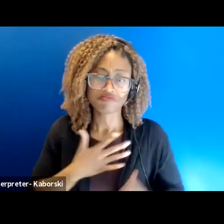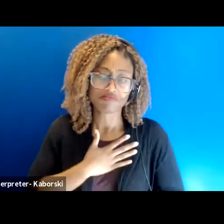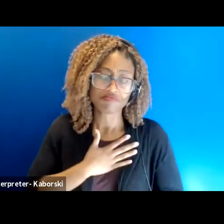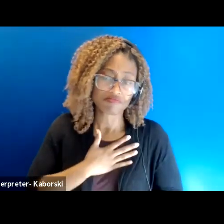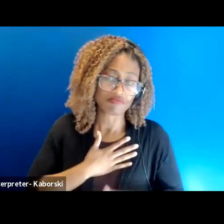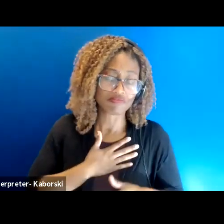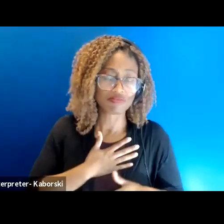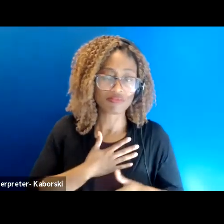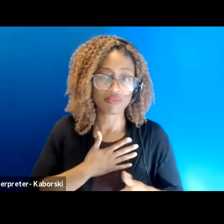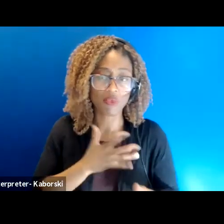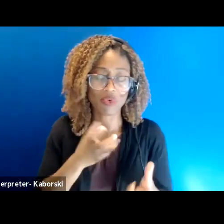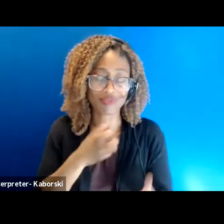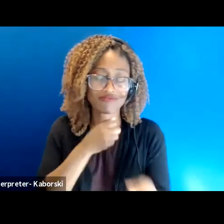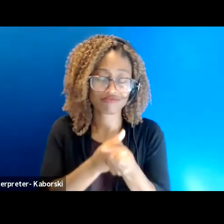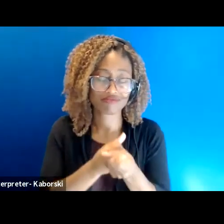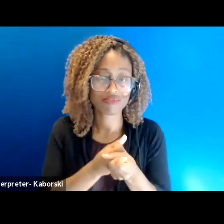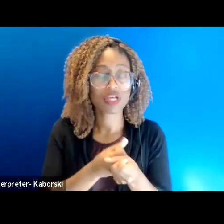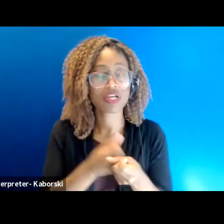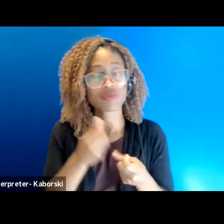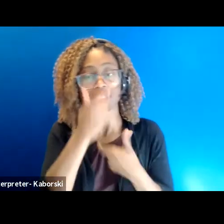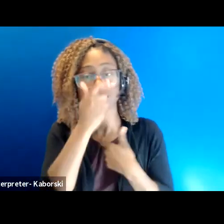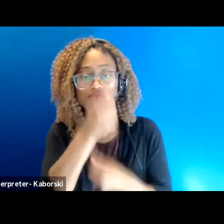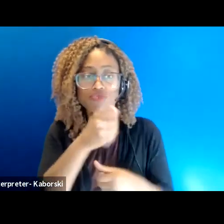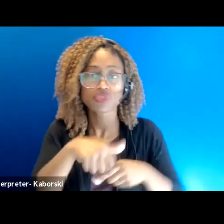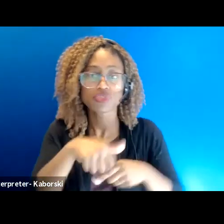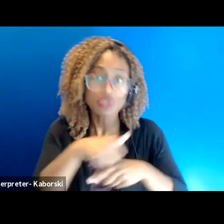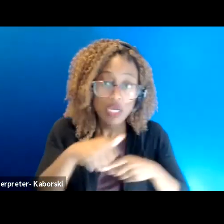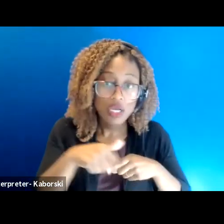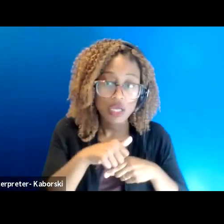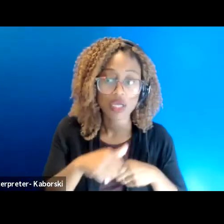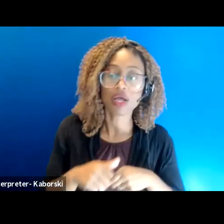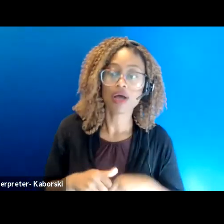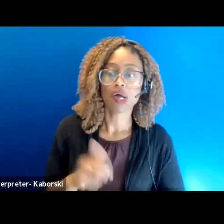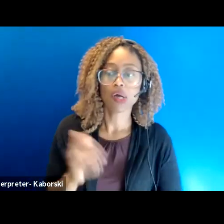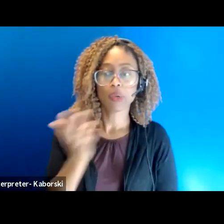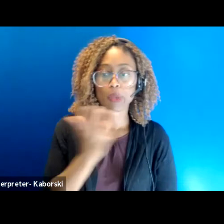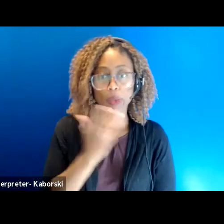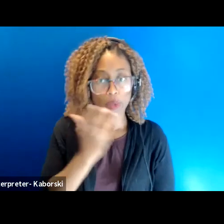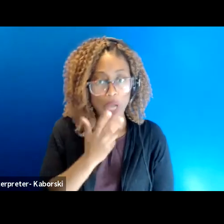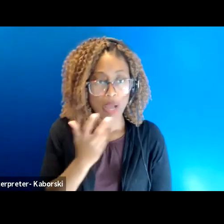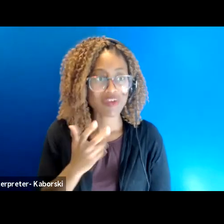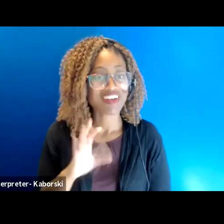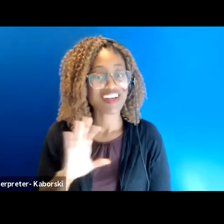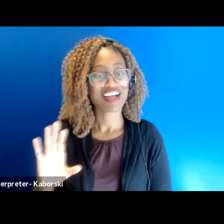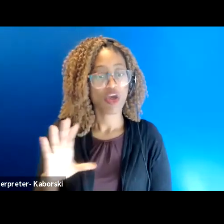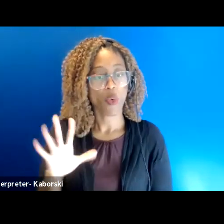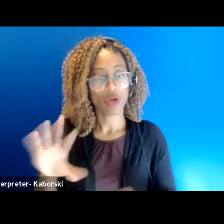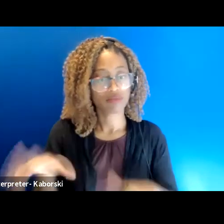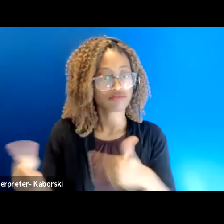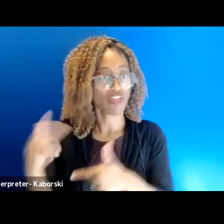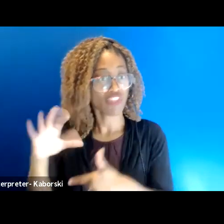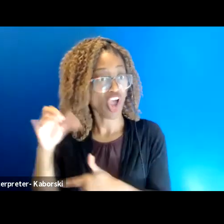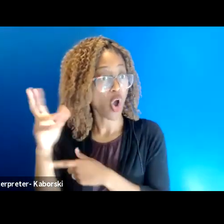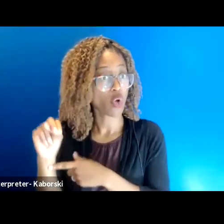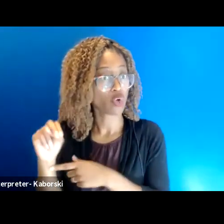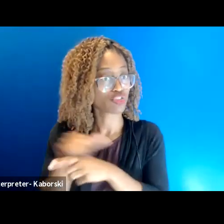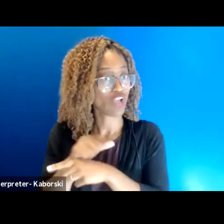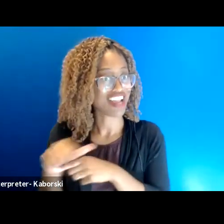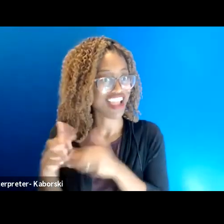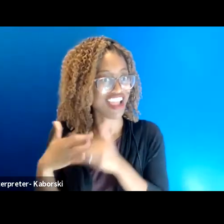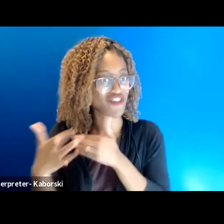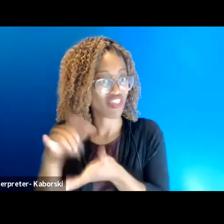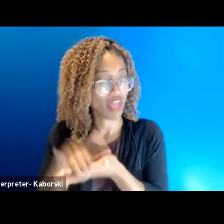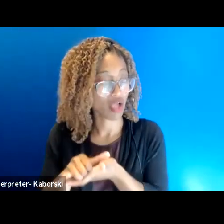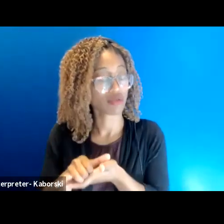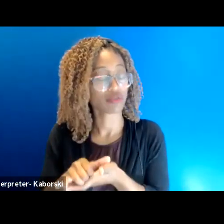cause and interested in the training and them doing their own training. So I think that was the